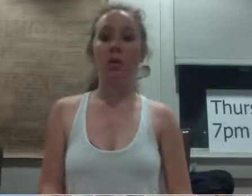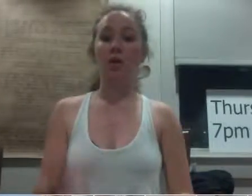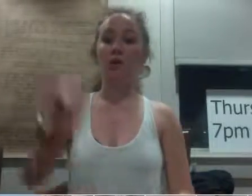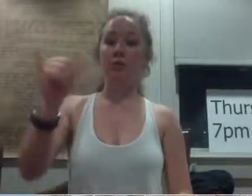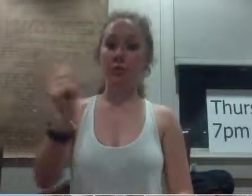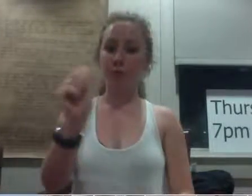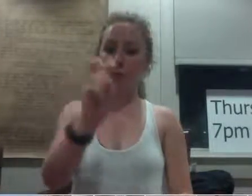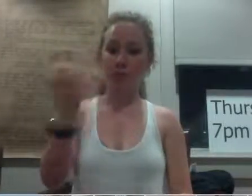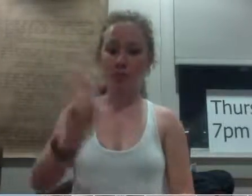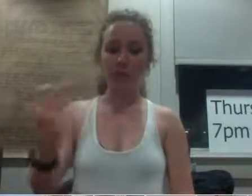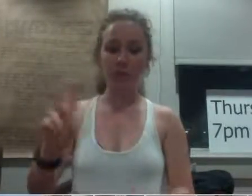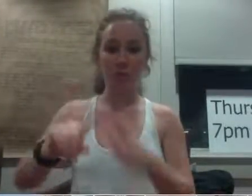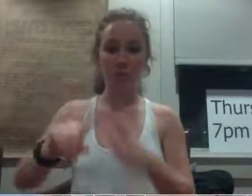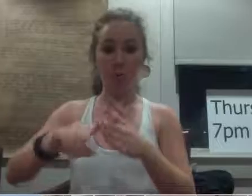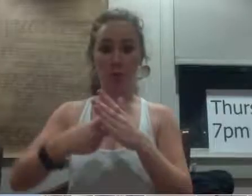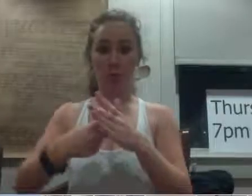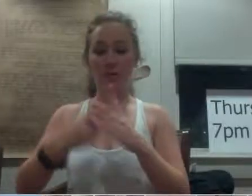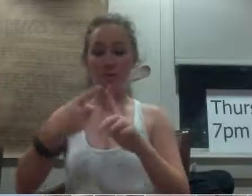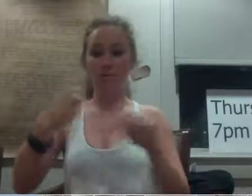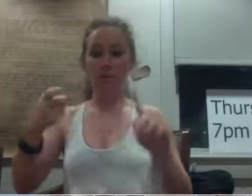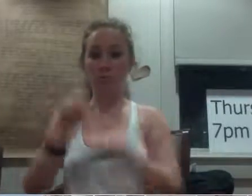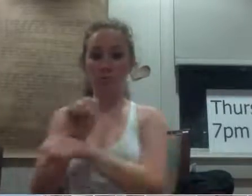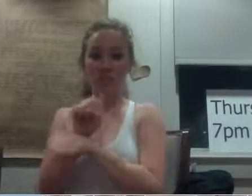from their experience of isolation,